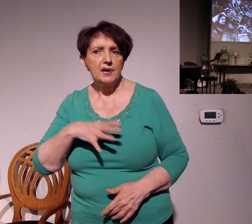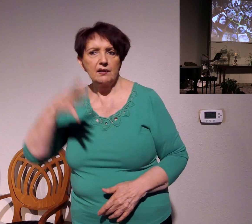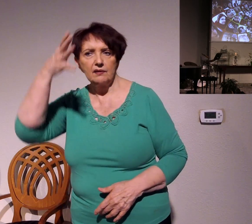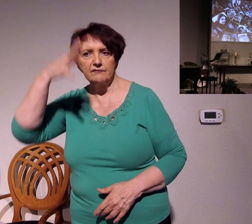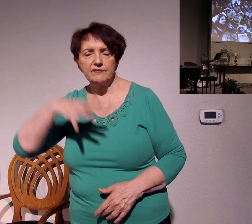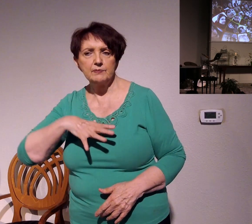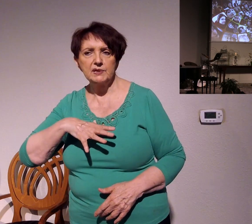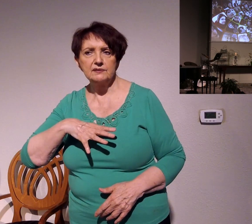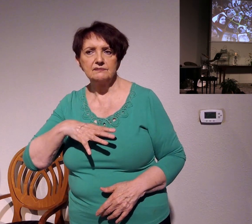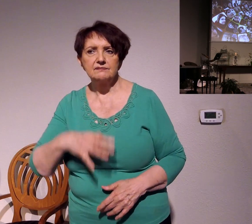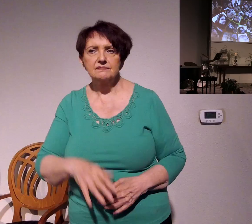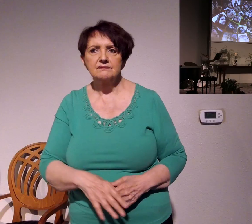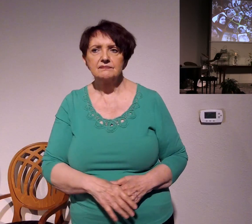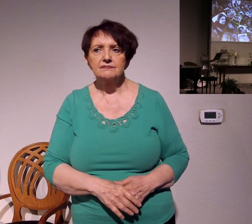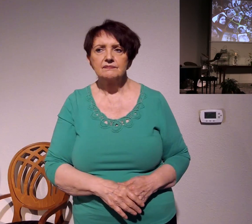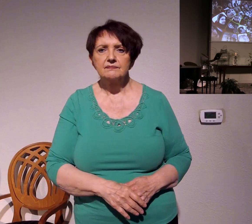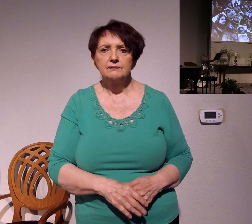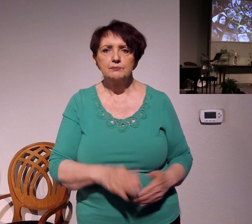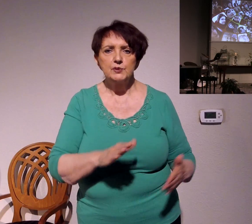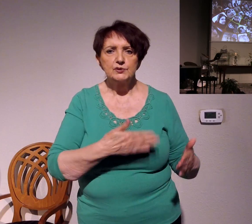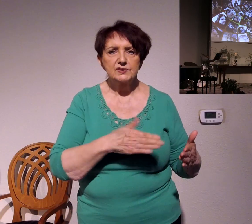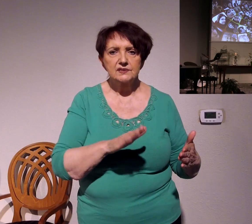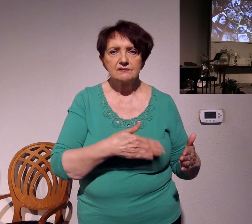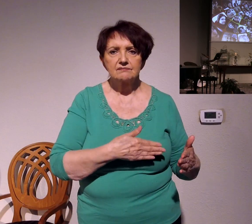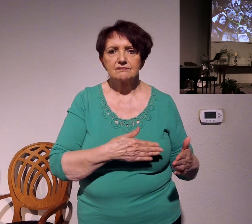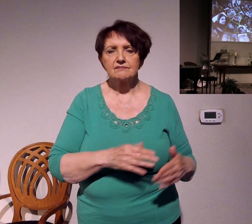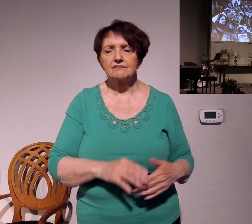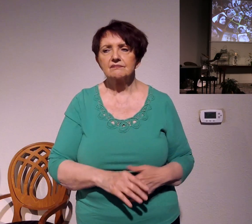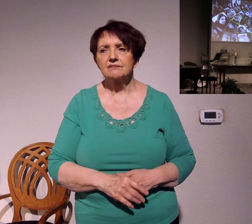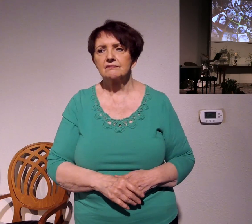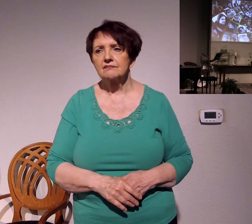Masculine and feminine. Music.